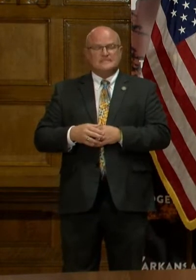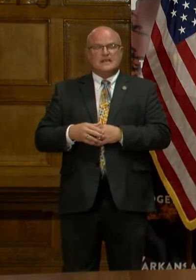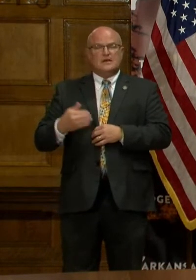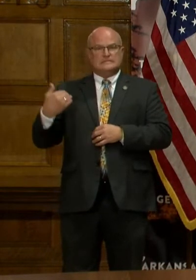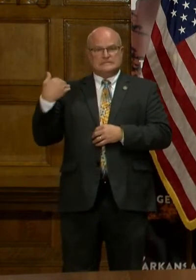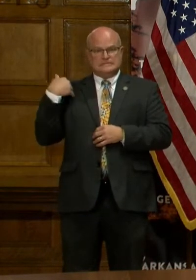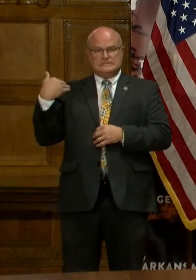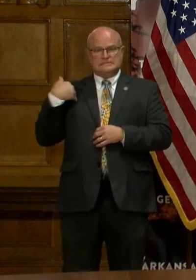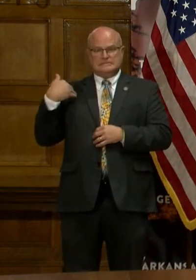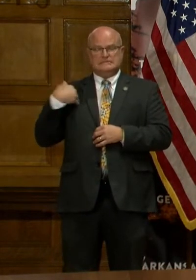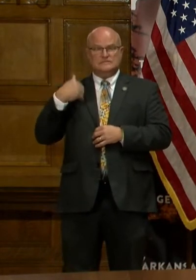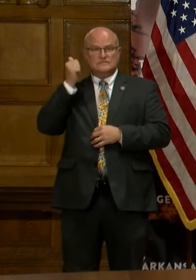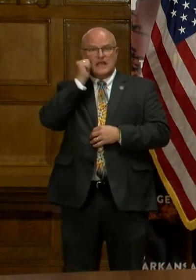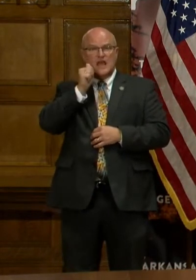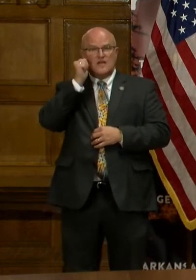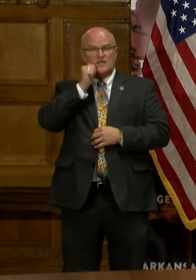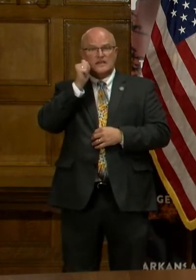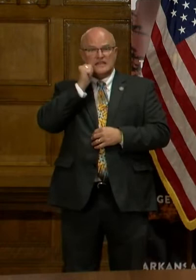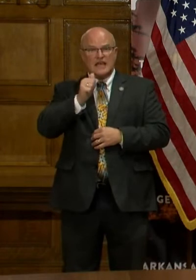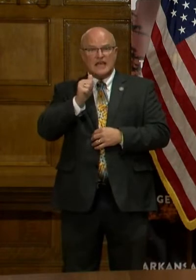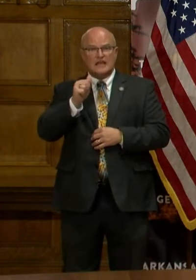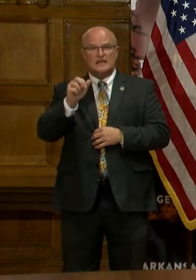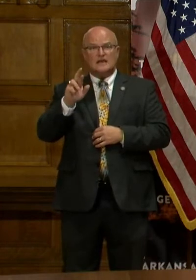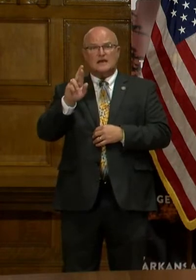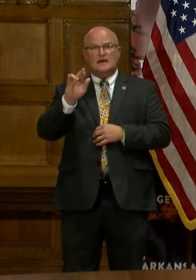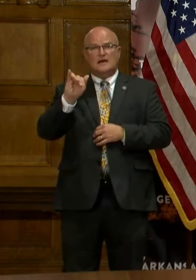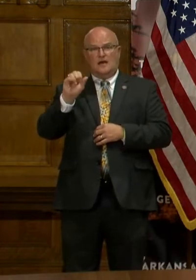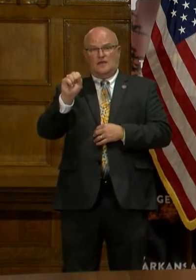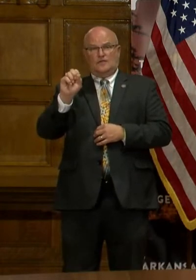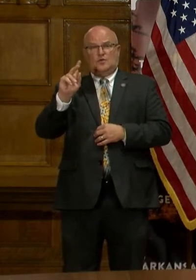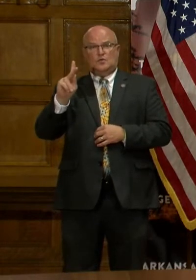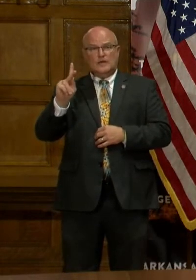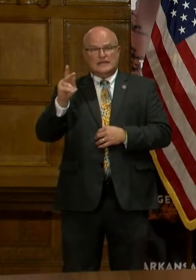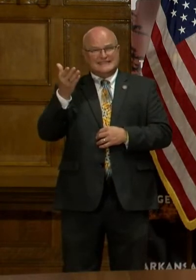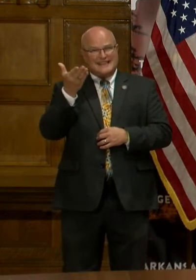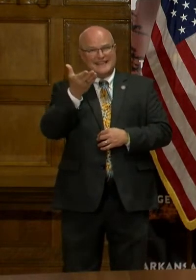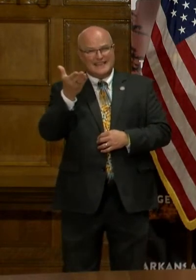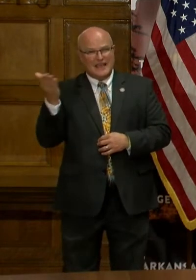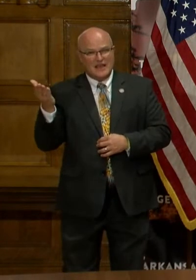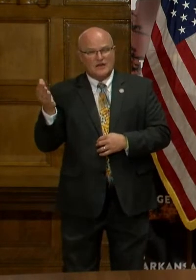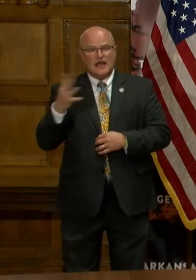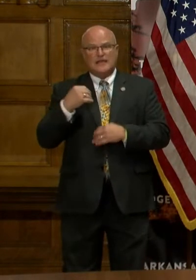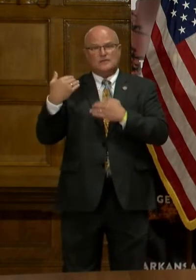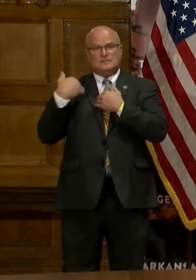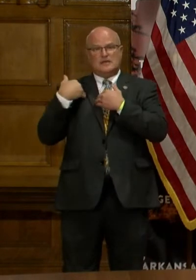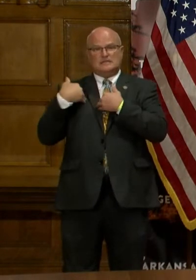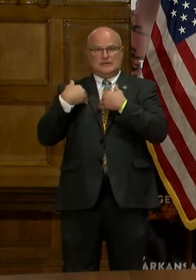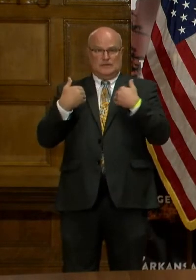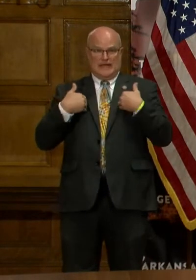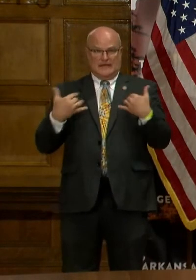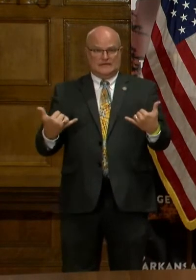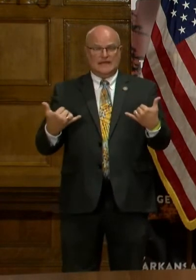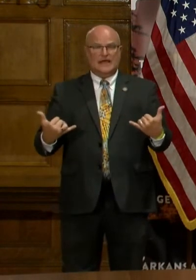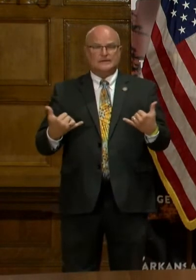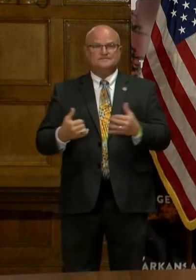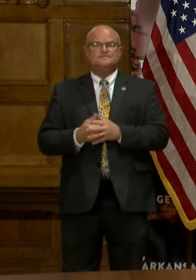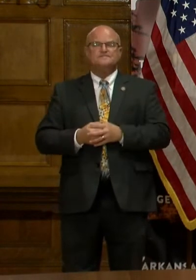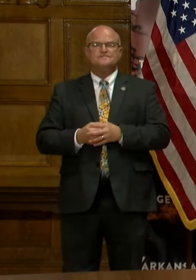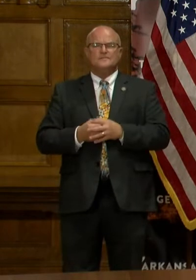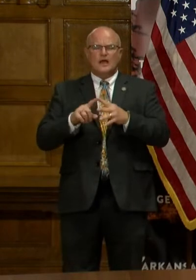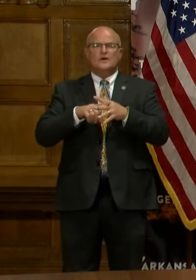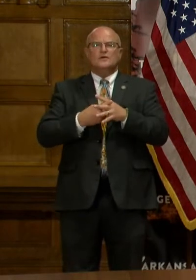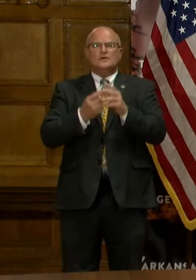ourselves every day as to the risk that is out there and the responsibility that we have. And let me start